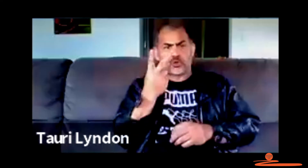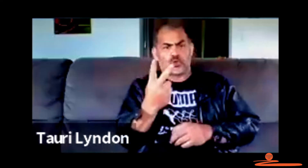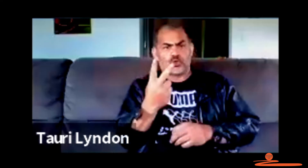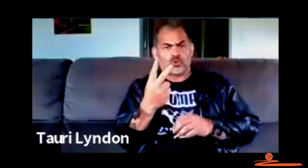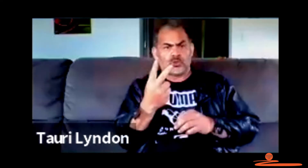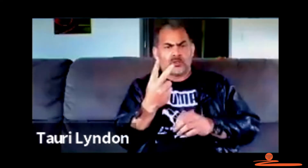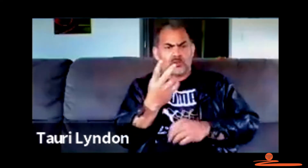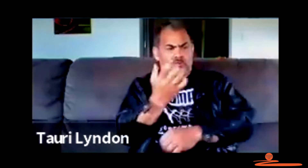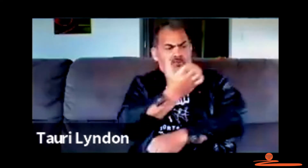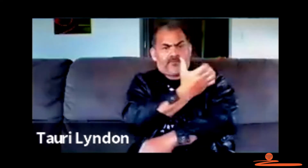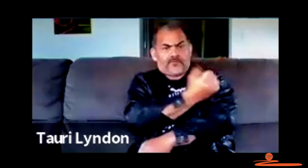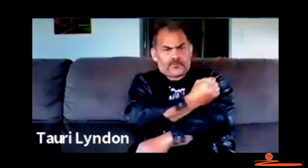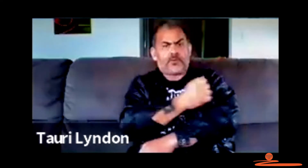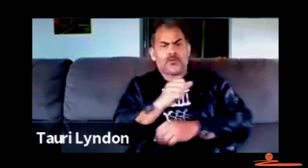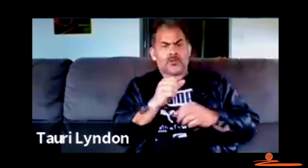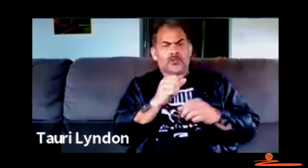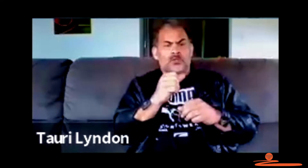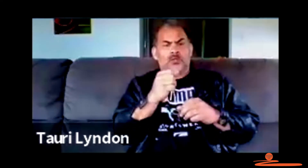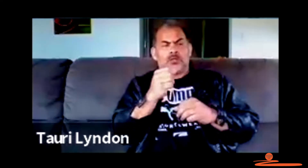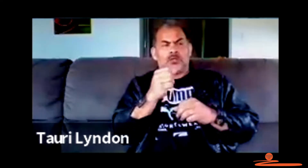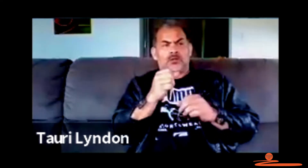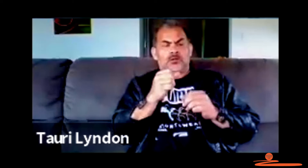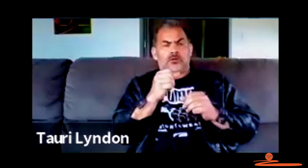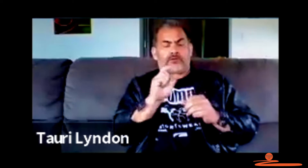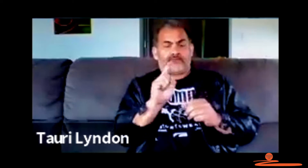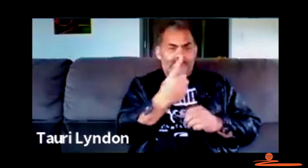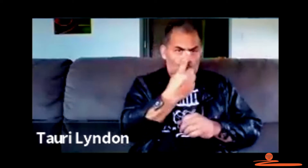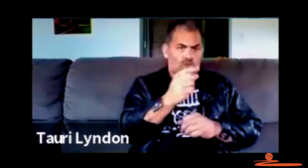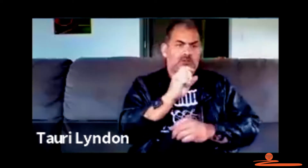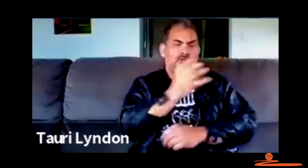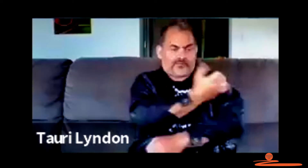have a question I wanted to ask about the COVID vaccination.